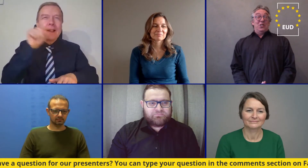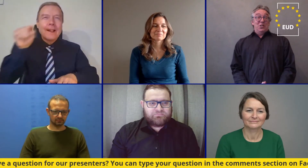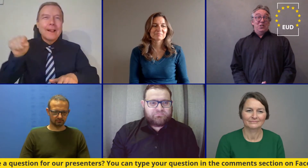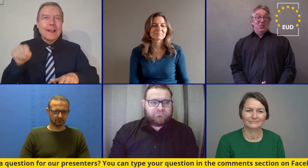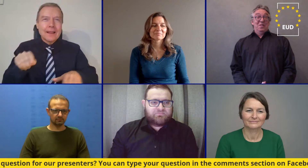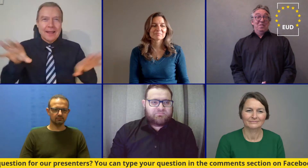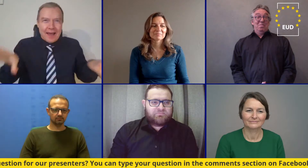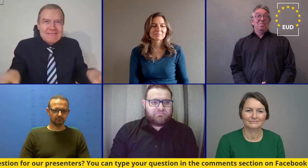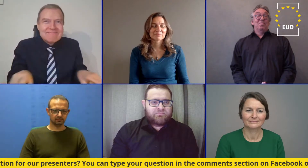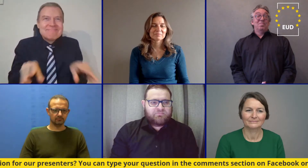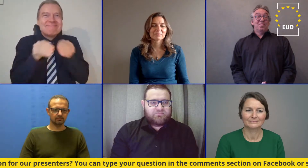suggestions.